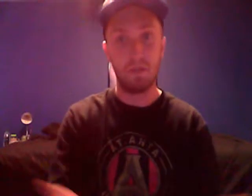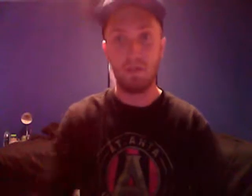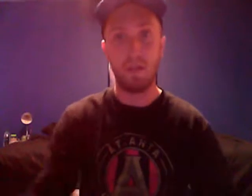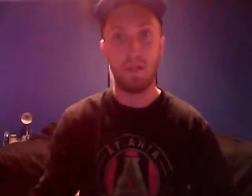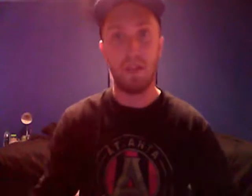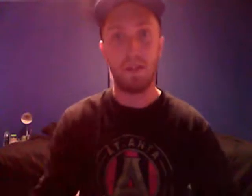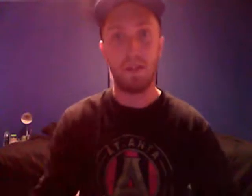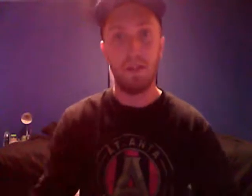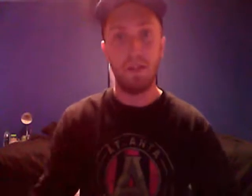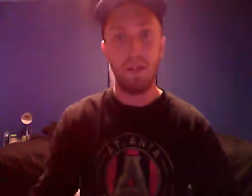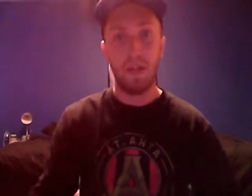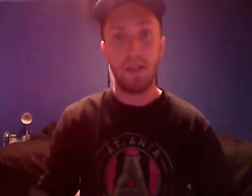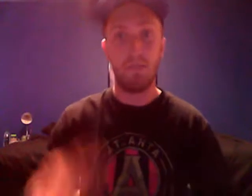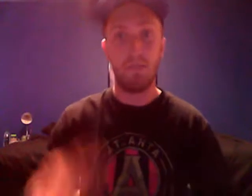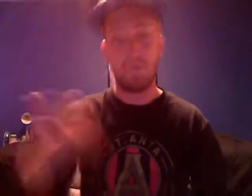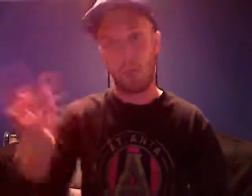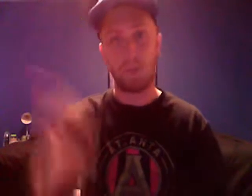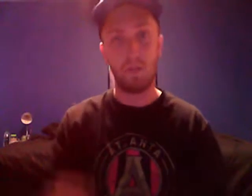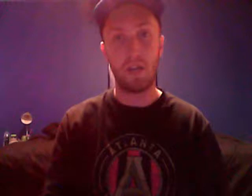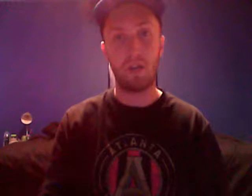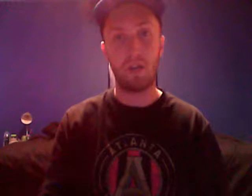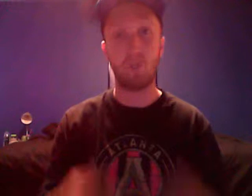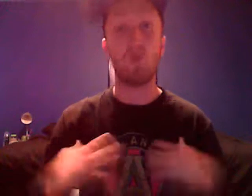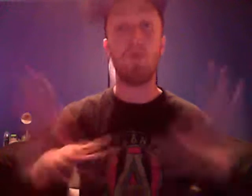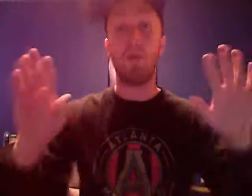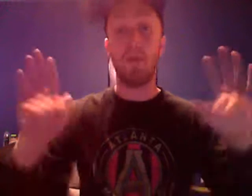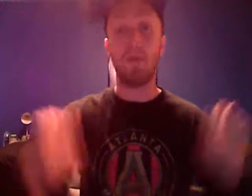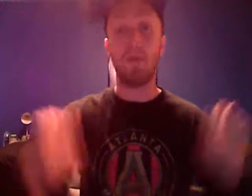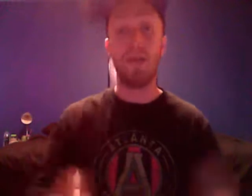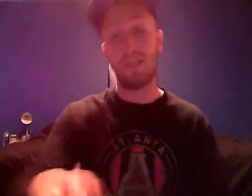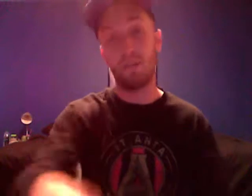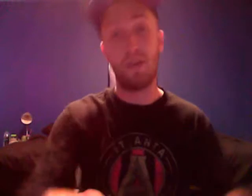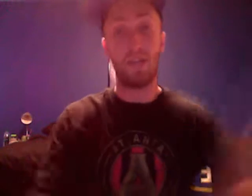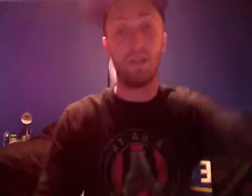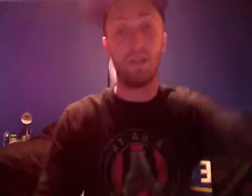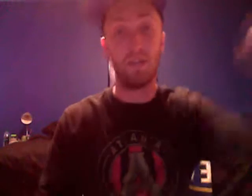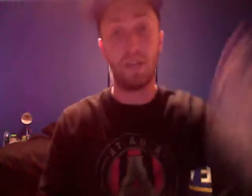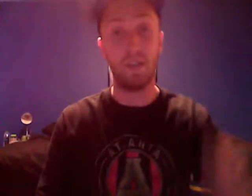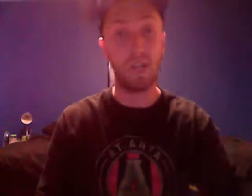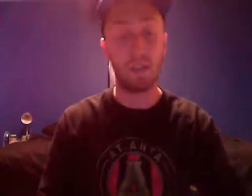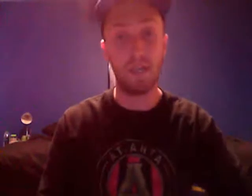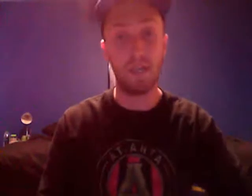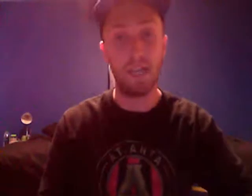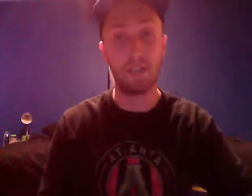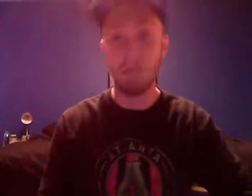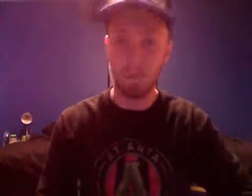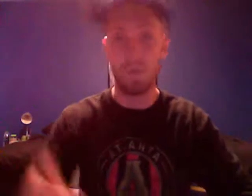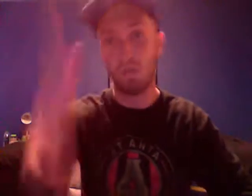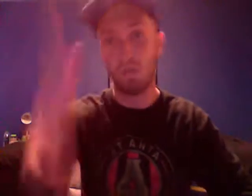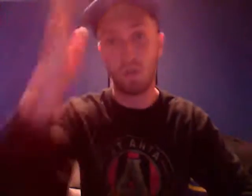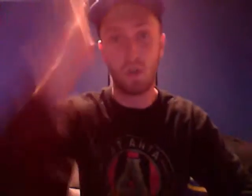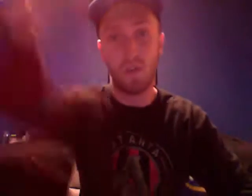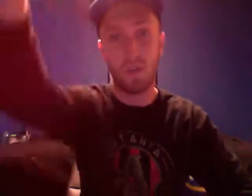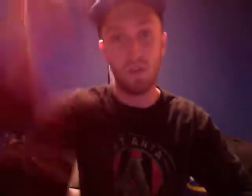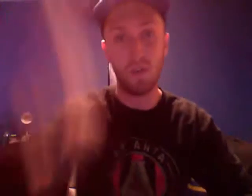there's nothing there. And then talks to his AR, goes, oh, my bad. It's a foul here for that non-contact. Go Vancouver